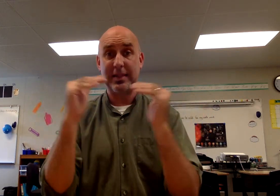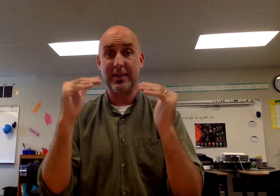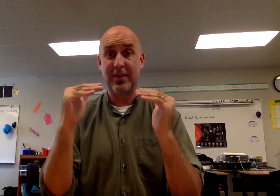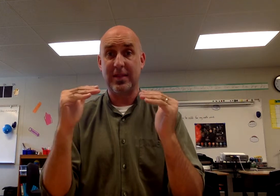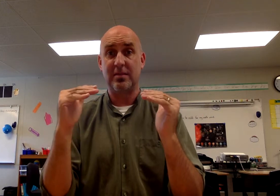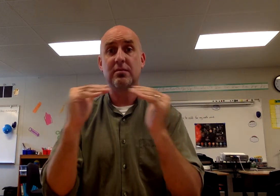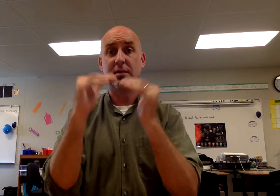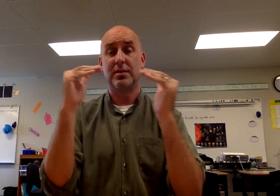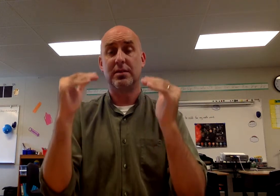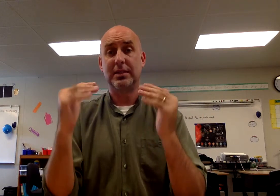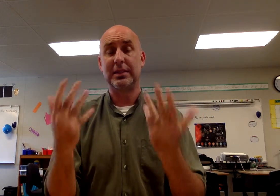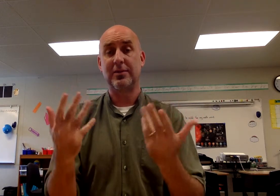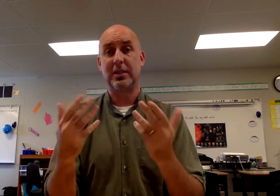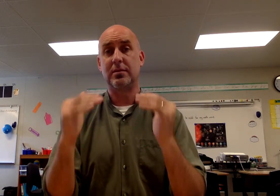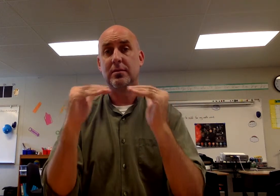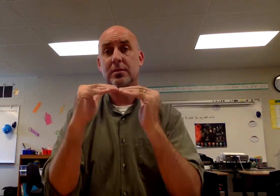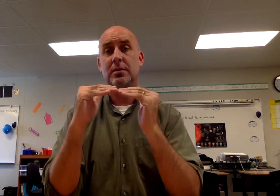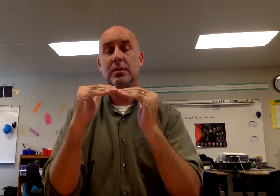even. Even.